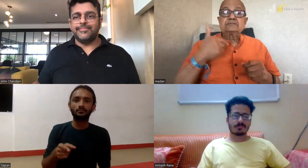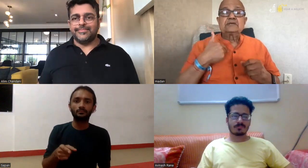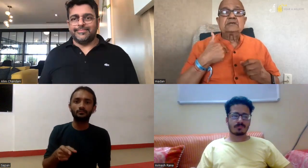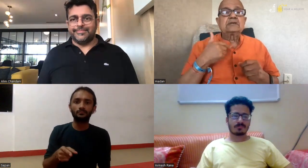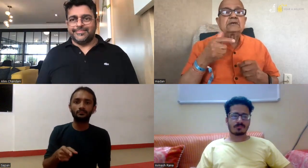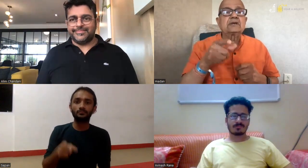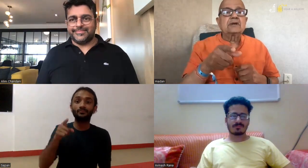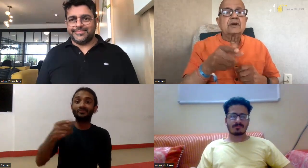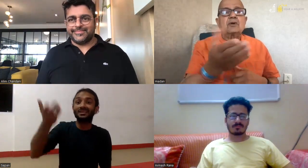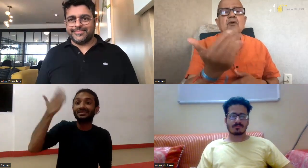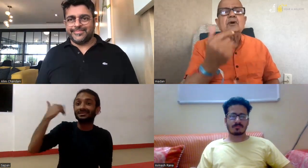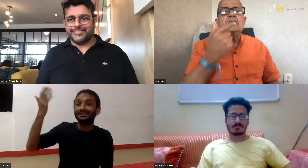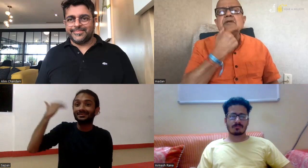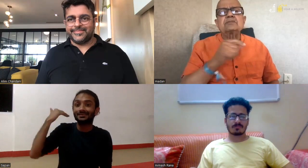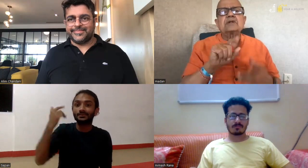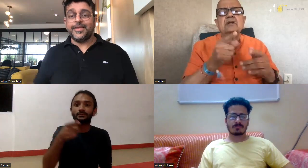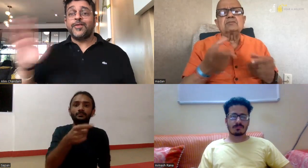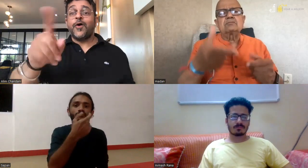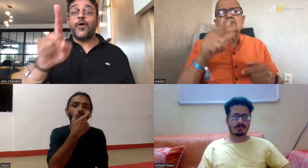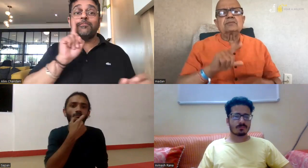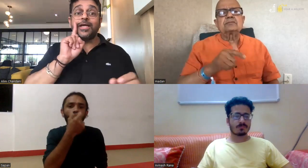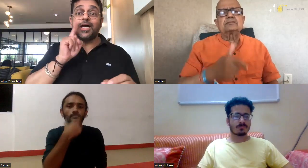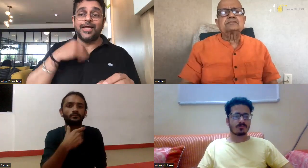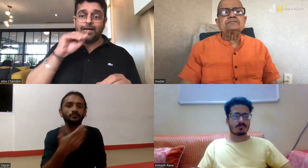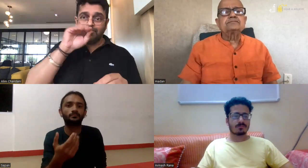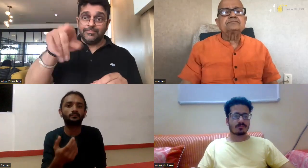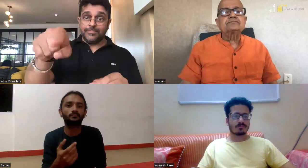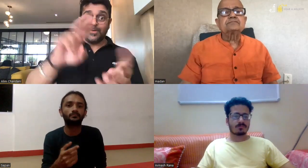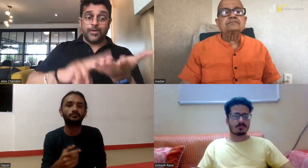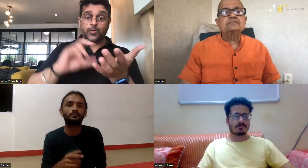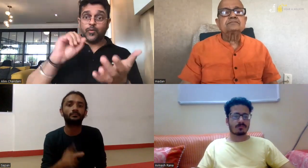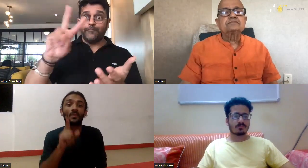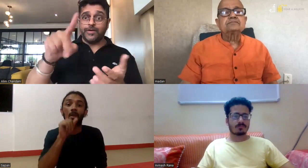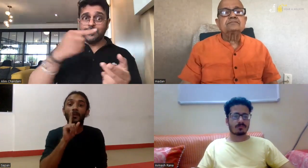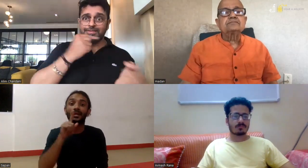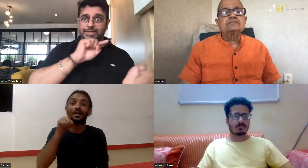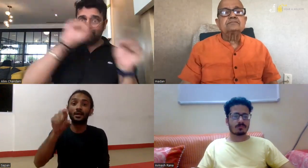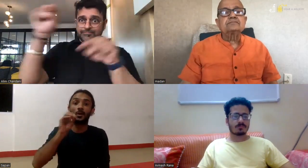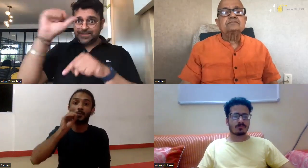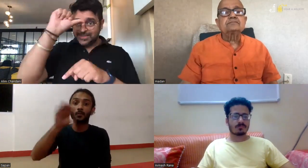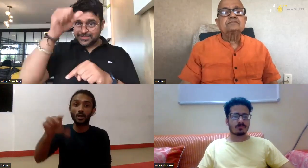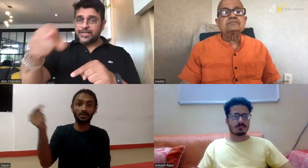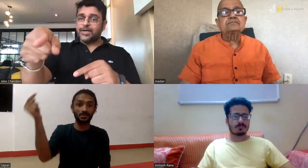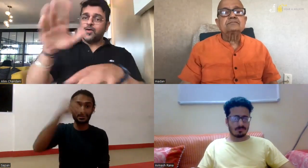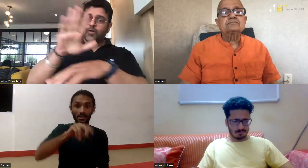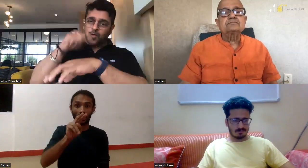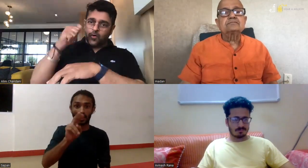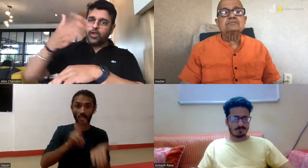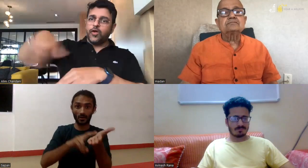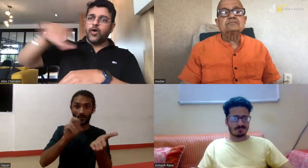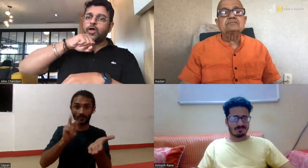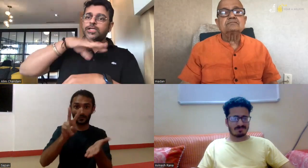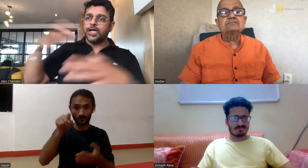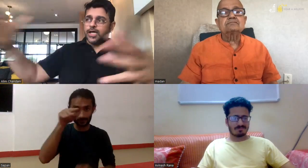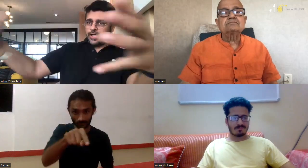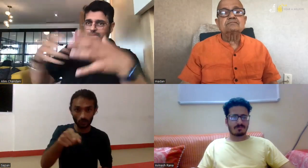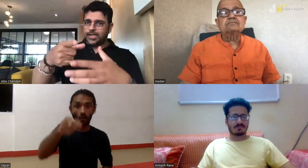etc. And they've been advocating for so many years, but we don't really see much of a